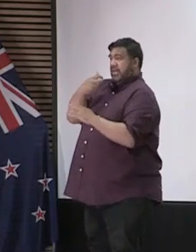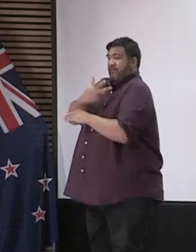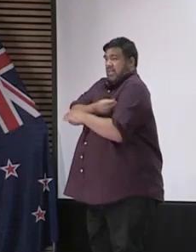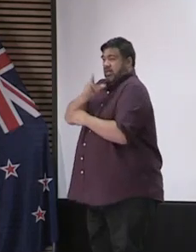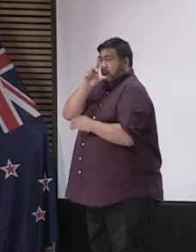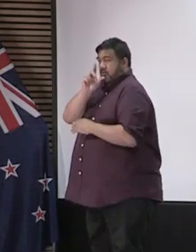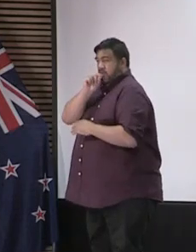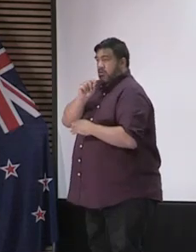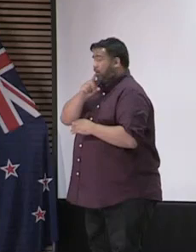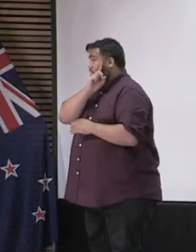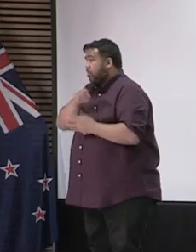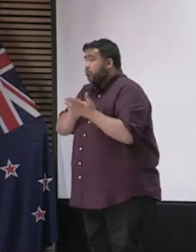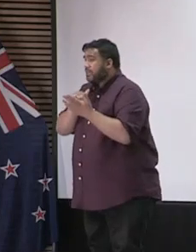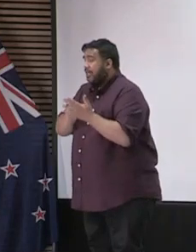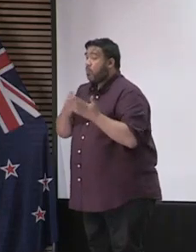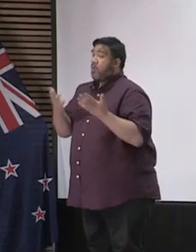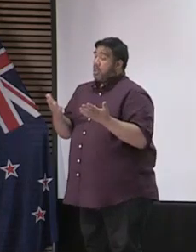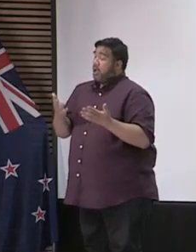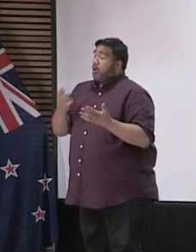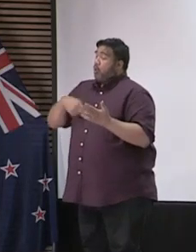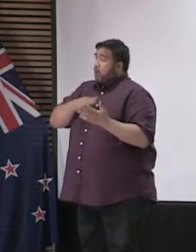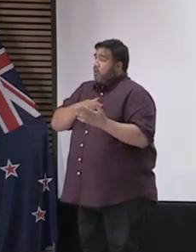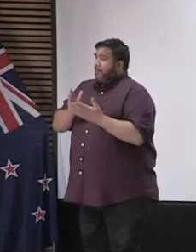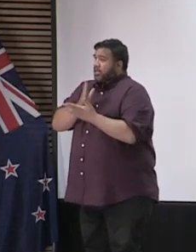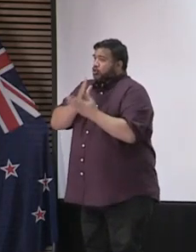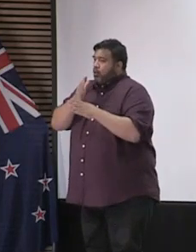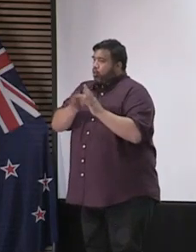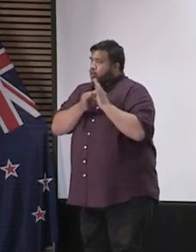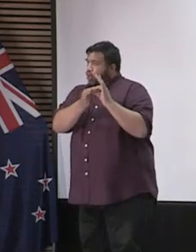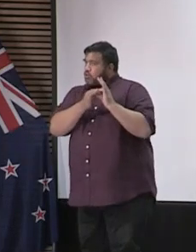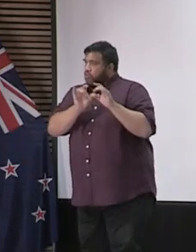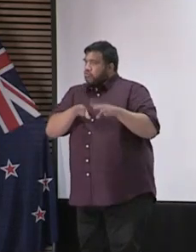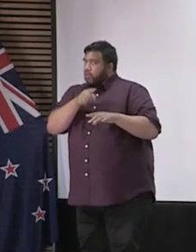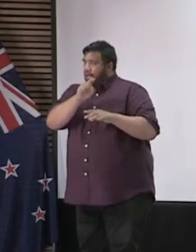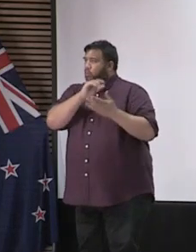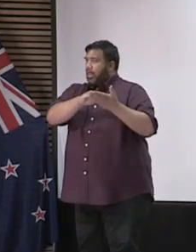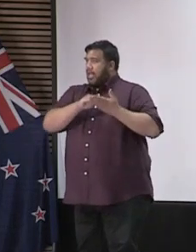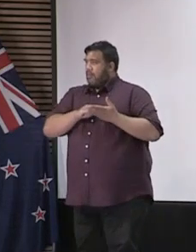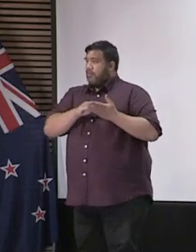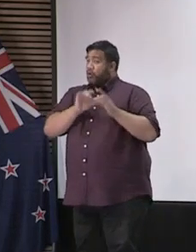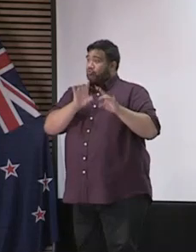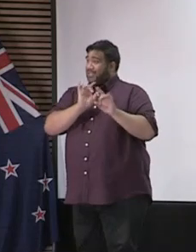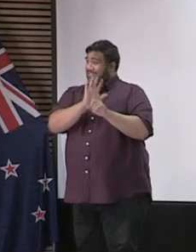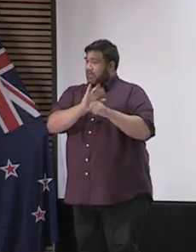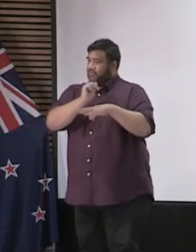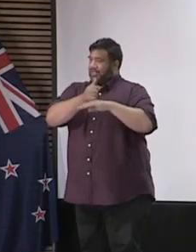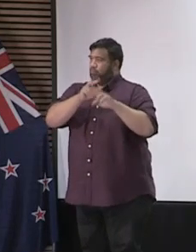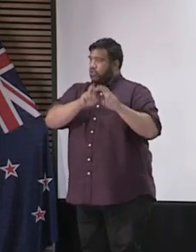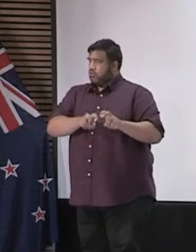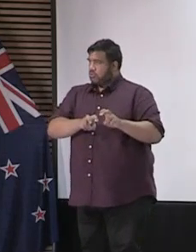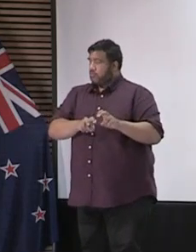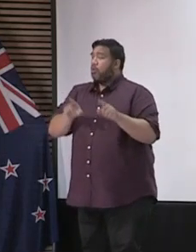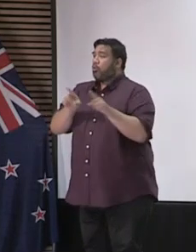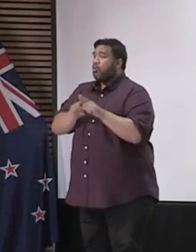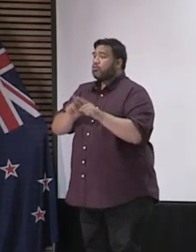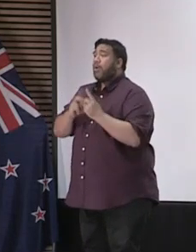that, but predominantly that will be making sure we are working very closely with Australia, which is undertaking research. There may be some vaccine research